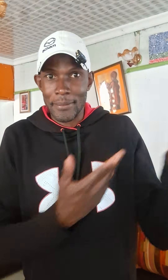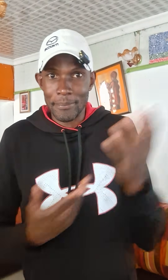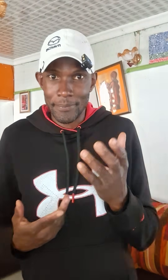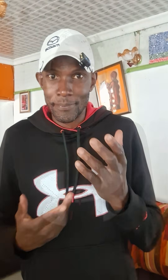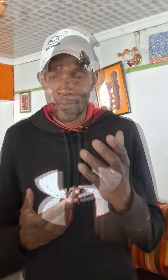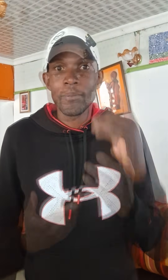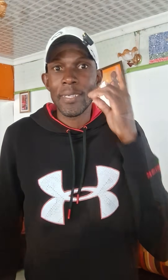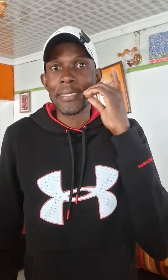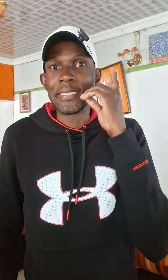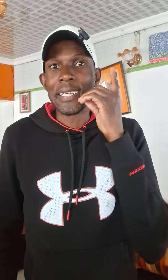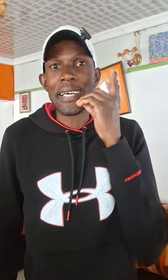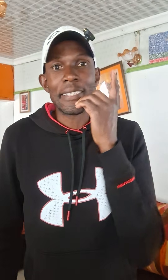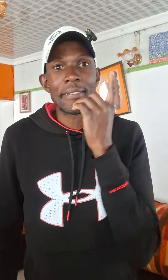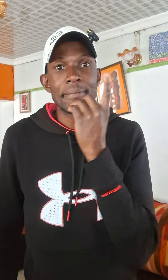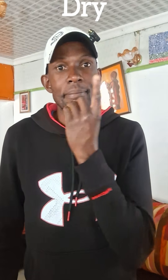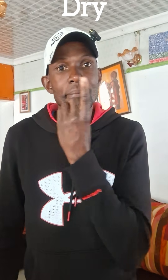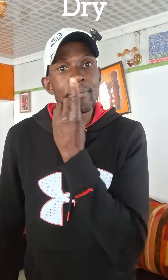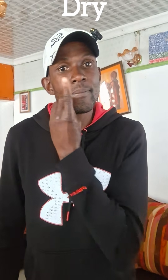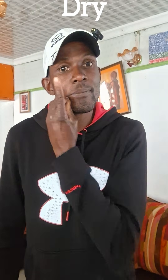Welcome. Dry,